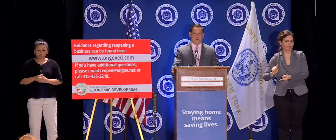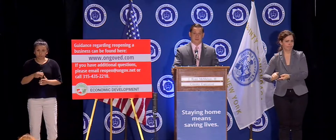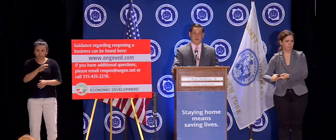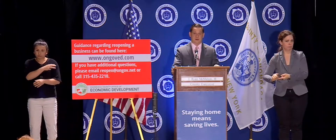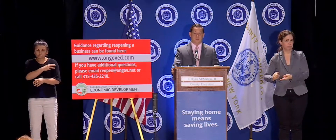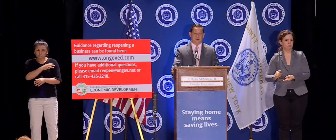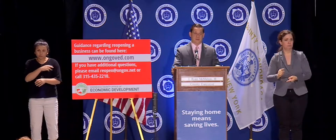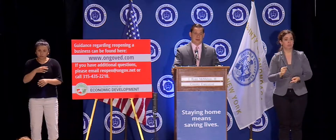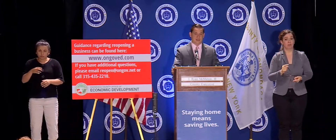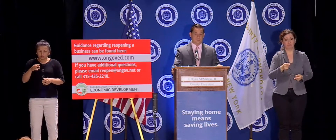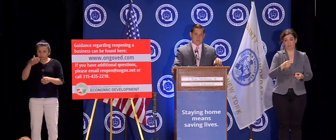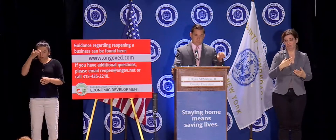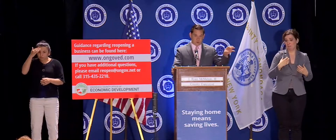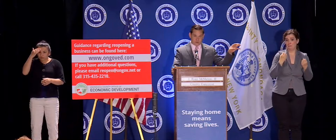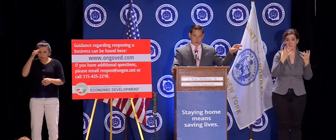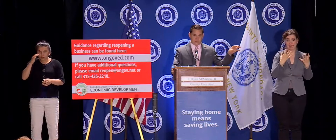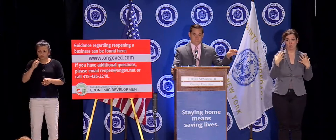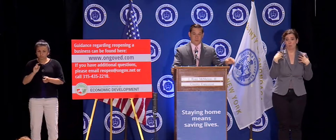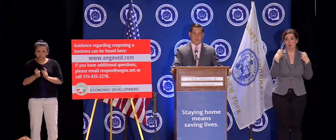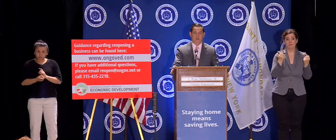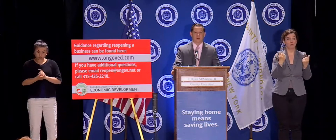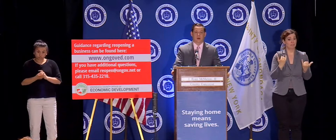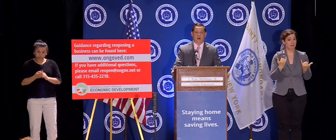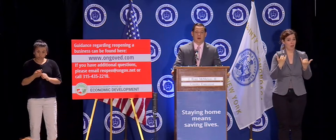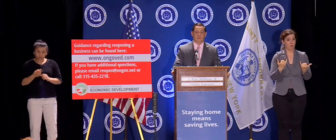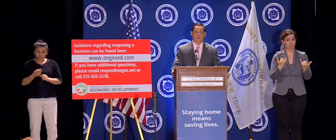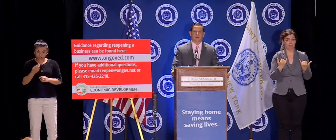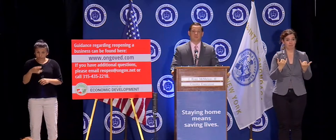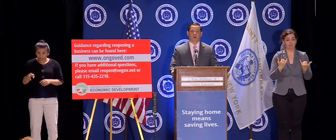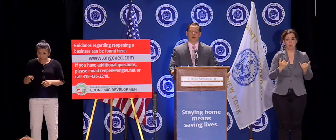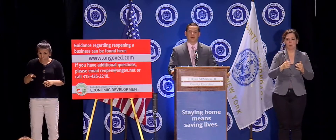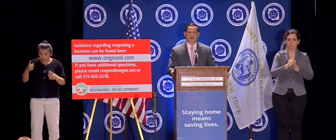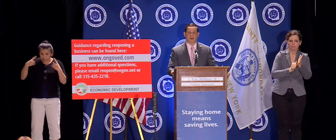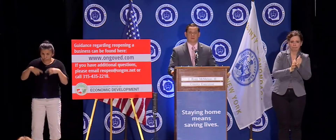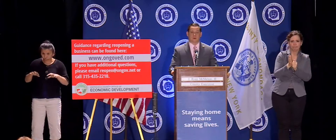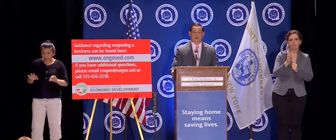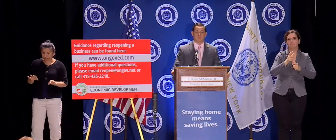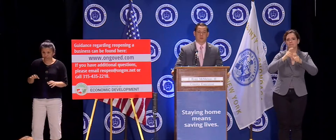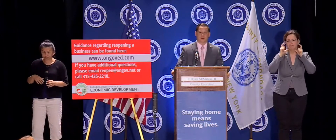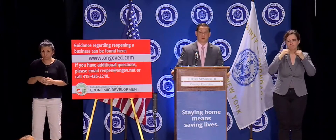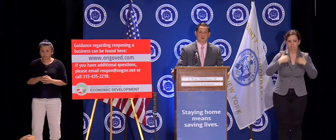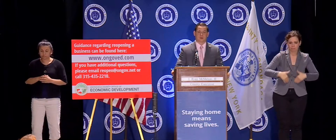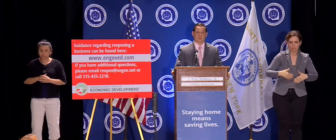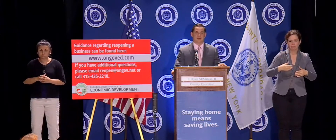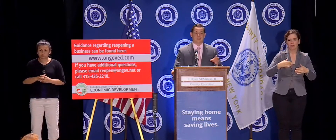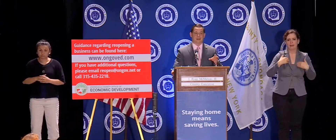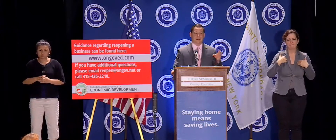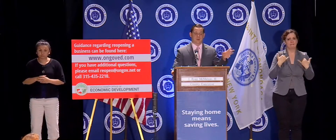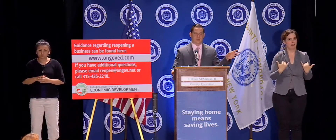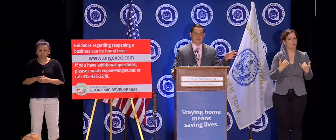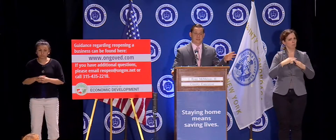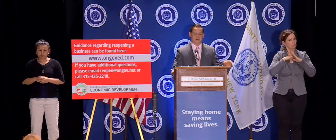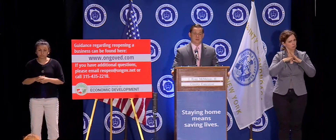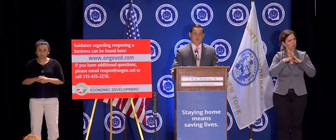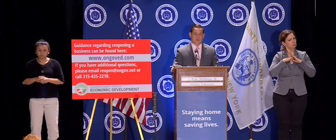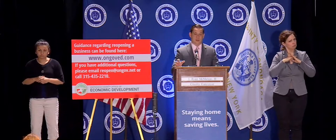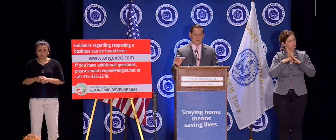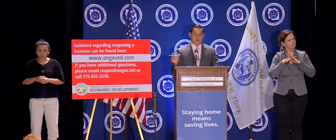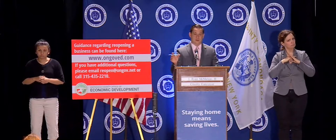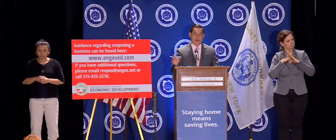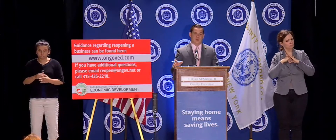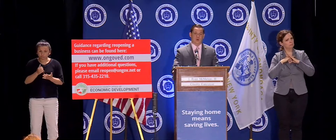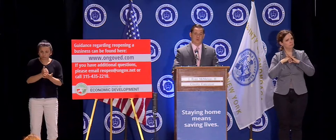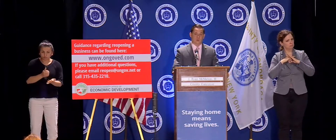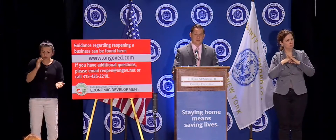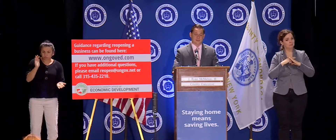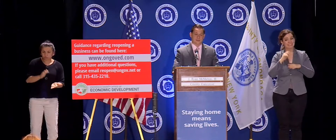better PPE, better management, COVID units being put in various buildings, so you're mitigating that risk to the rest